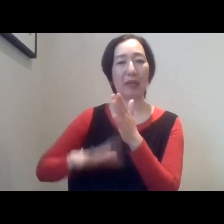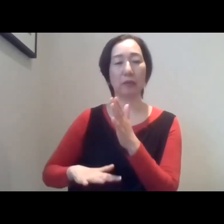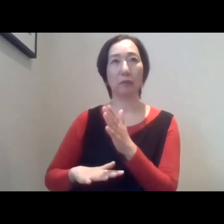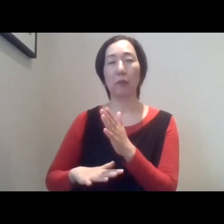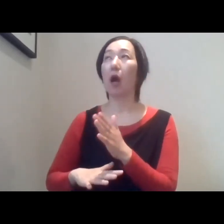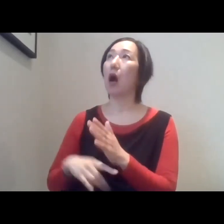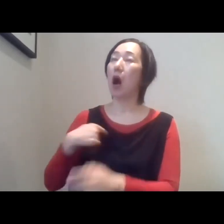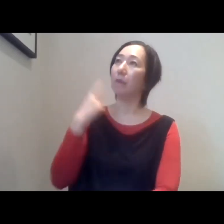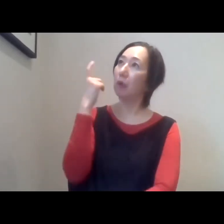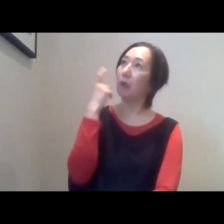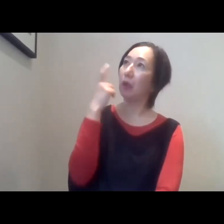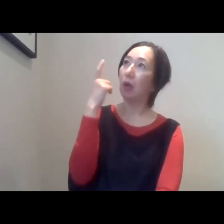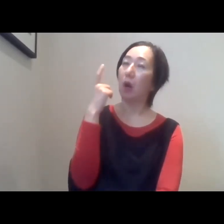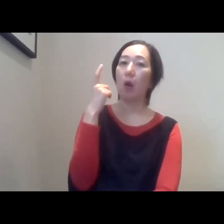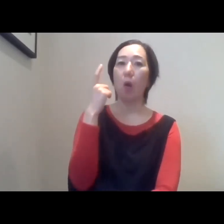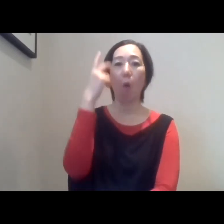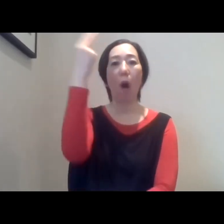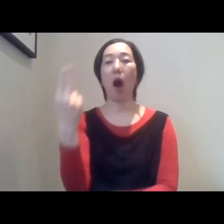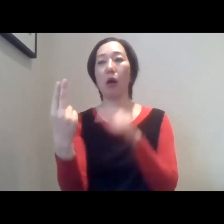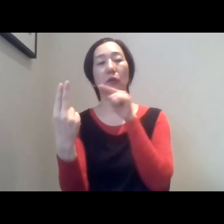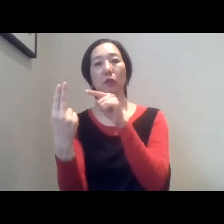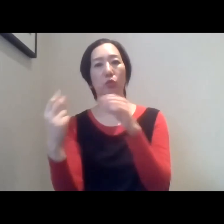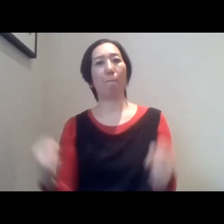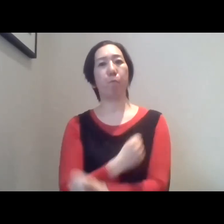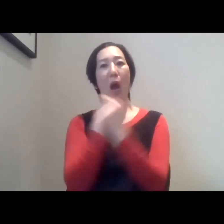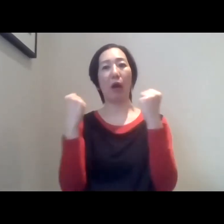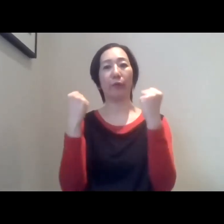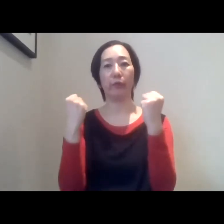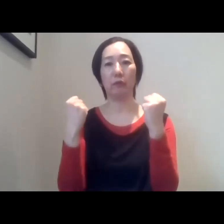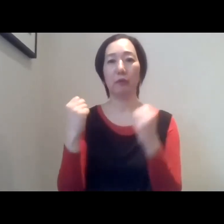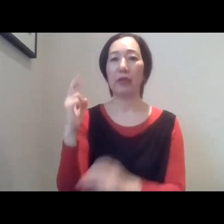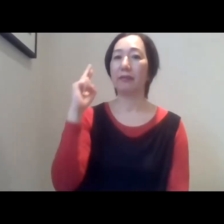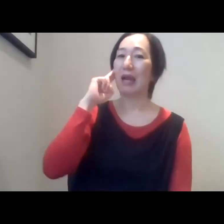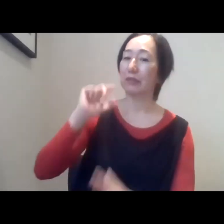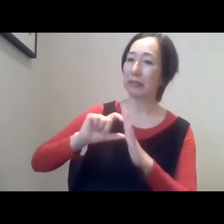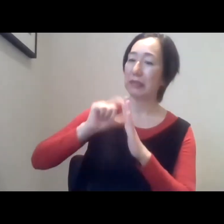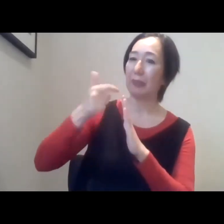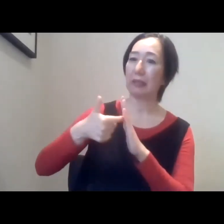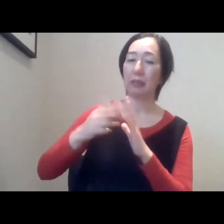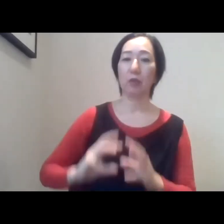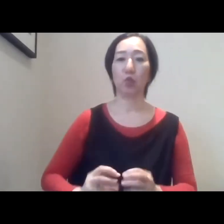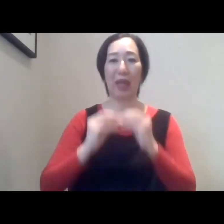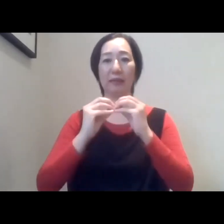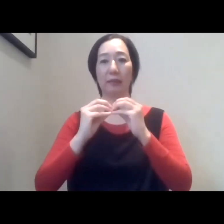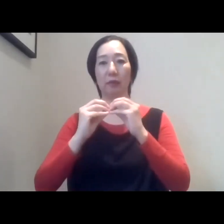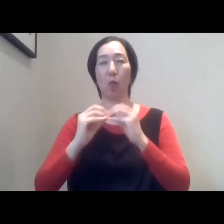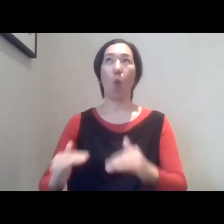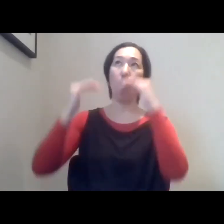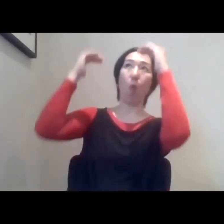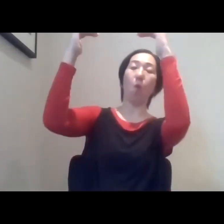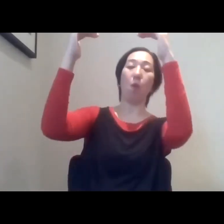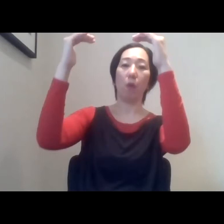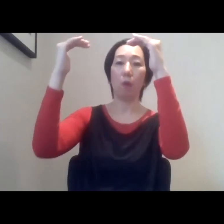that's really interesting, but these are some of the experiences I've had, and I think it's really made me think that art is